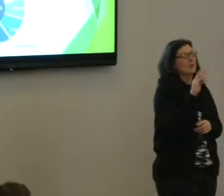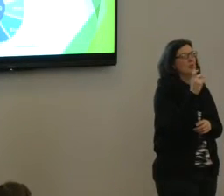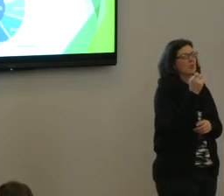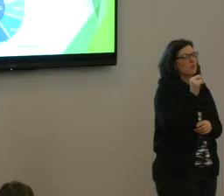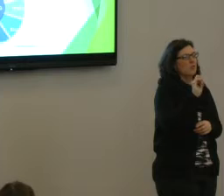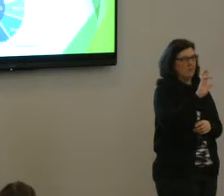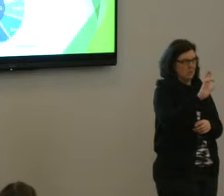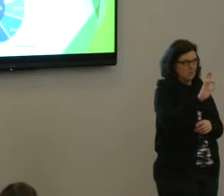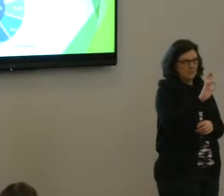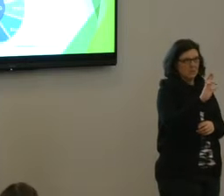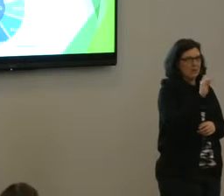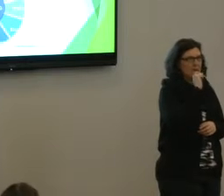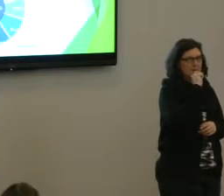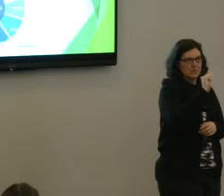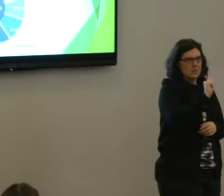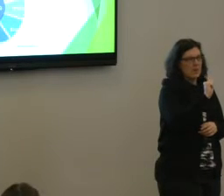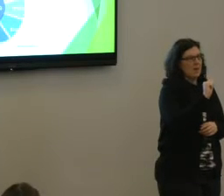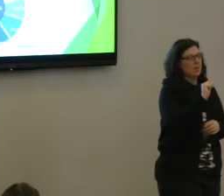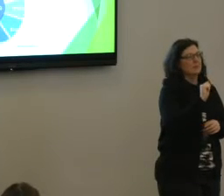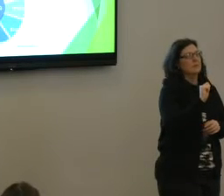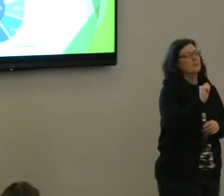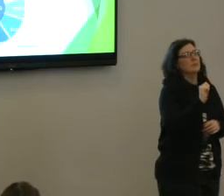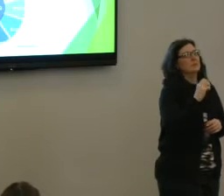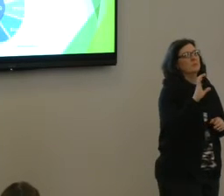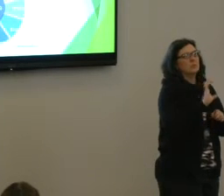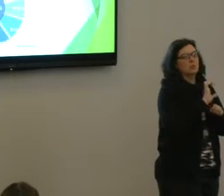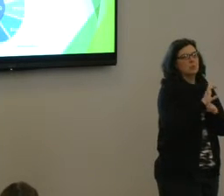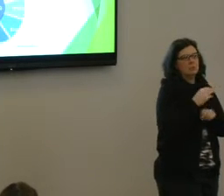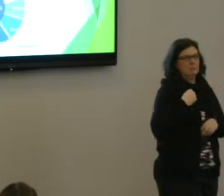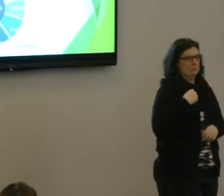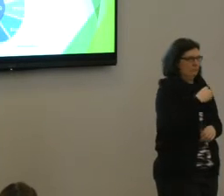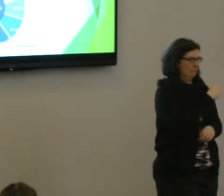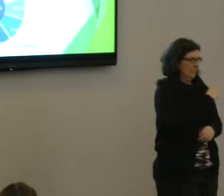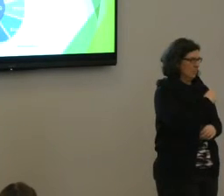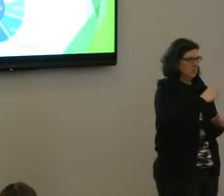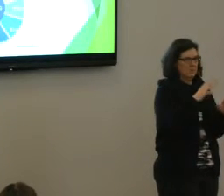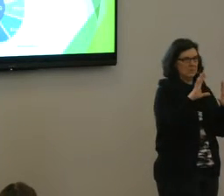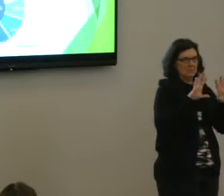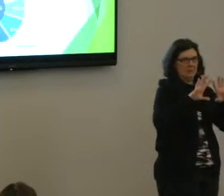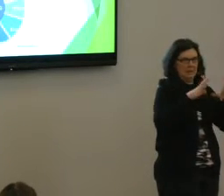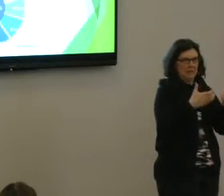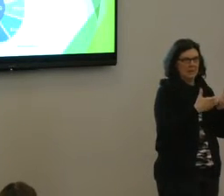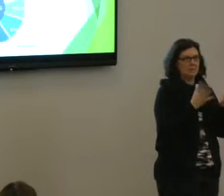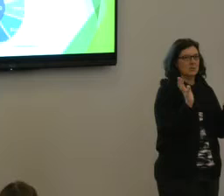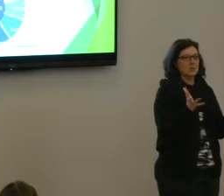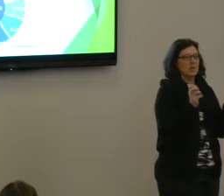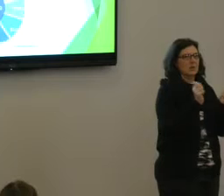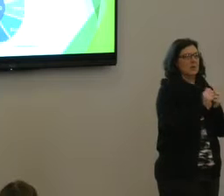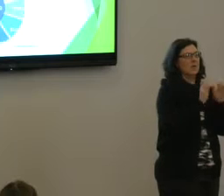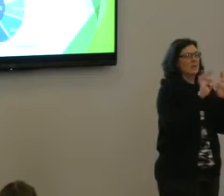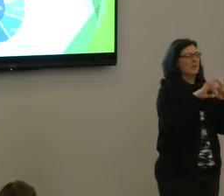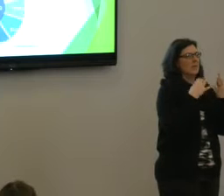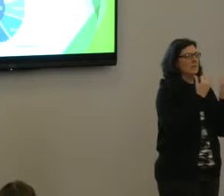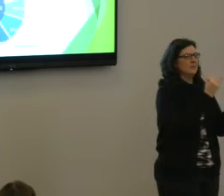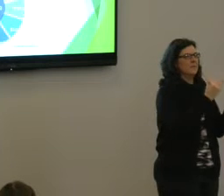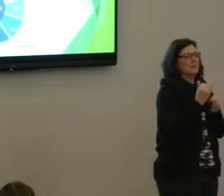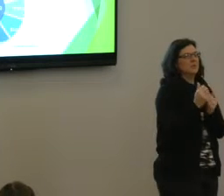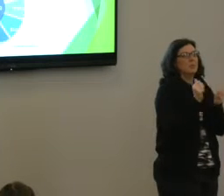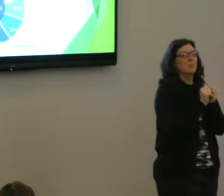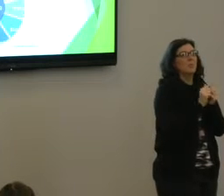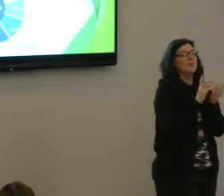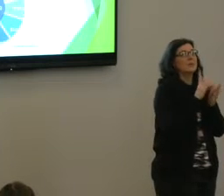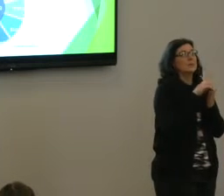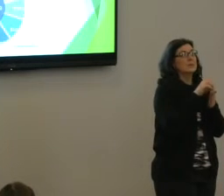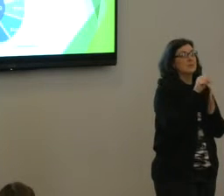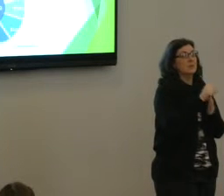It's not coming from a church membership course. This is talking to families and individuals with disabilities